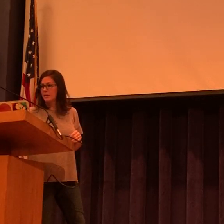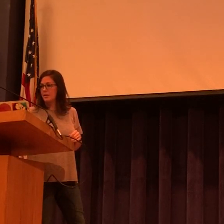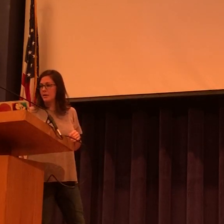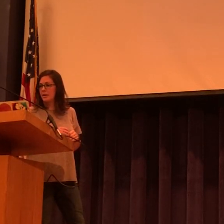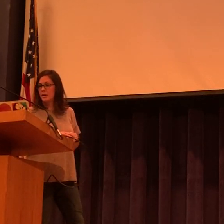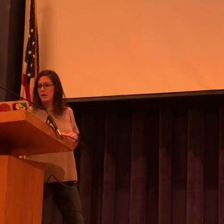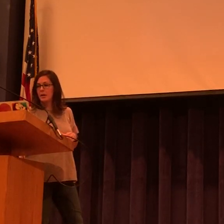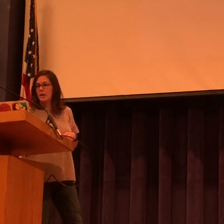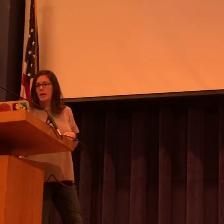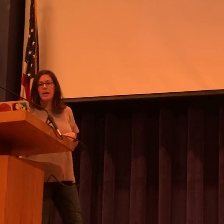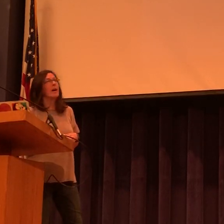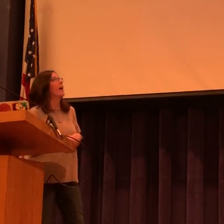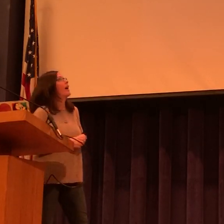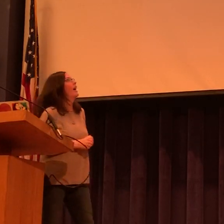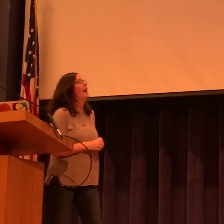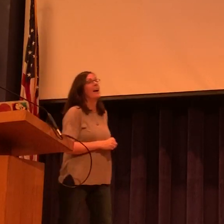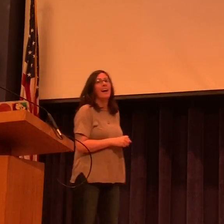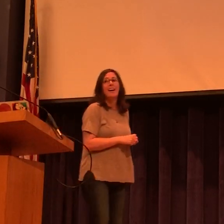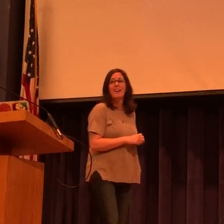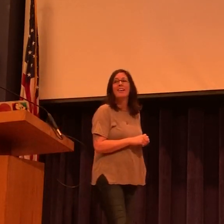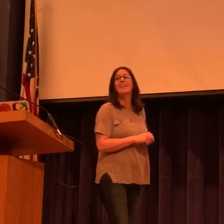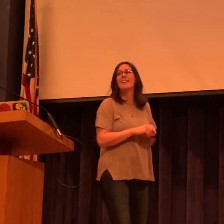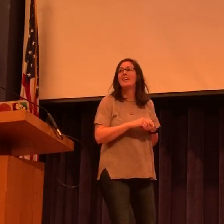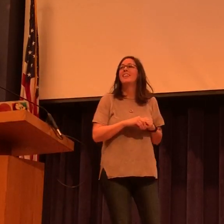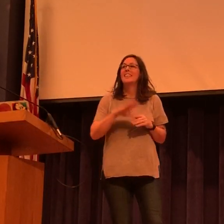what Bryn Hawk said in her response to him.